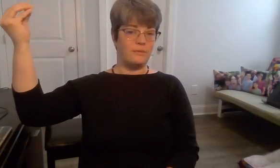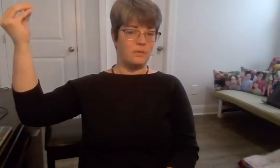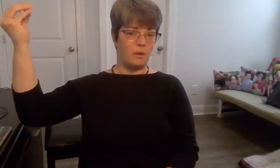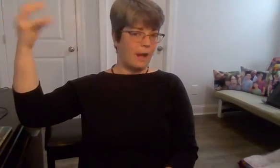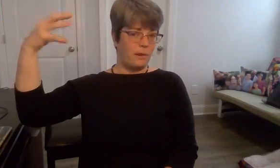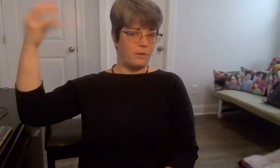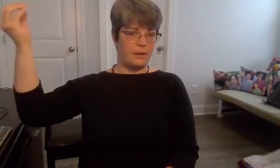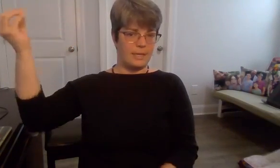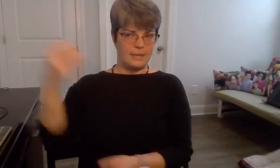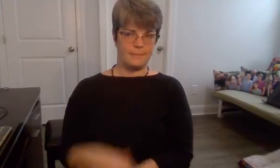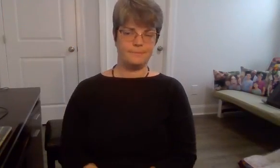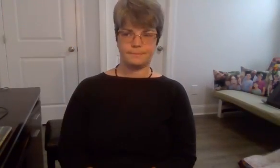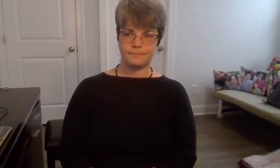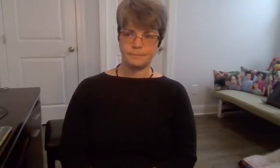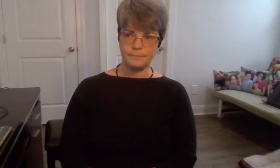to go out on a date.